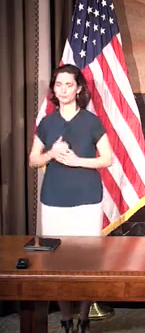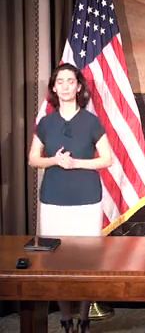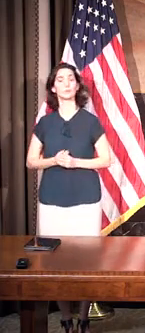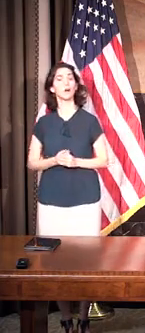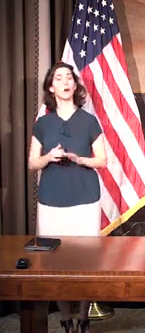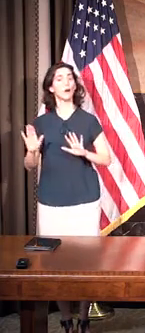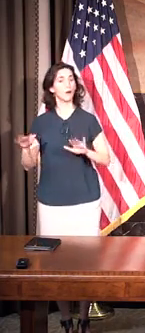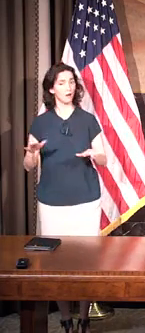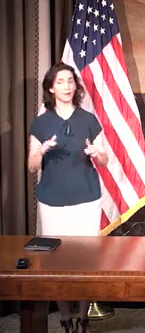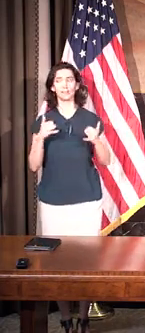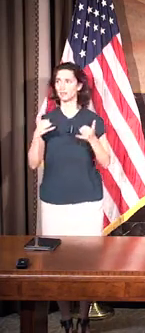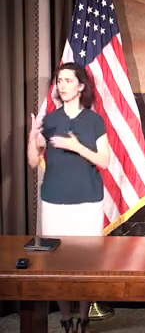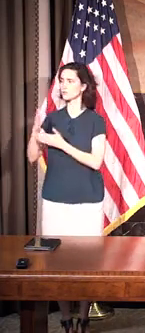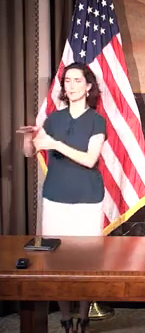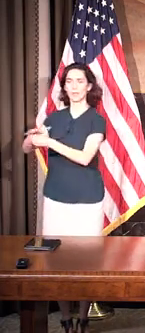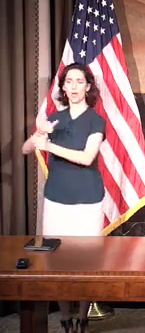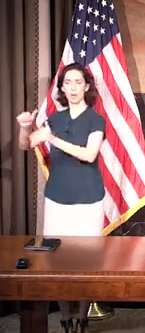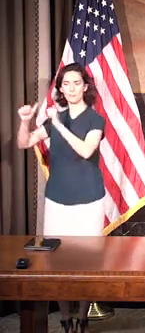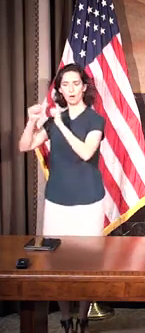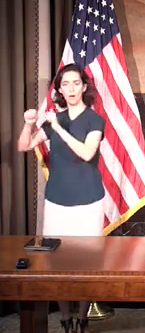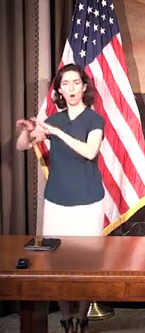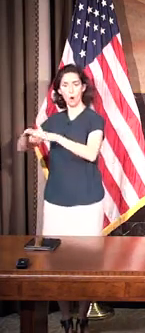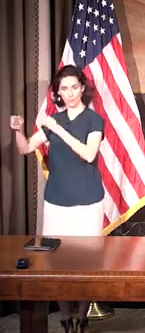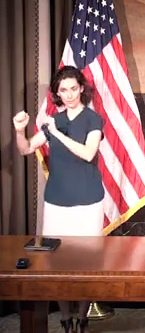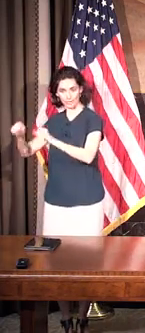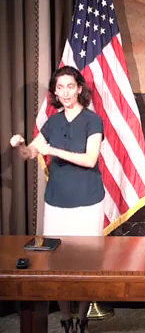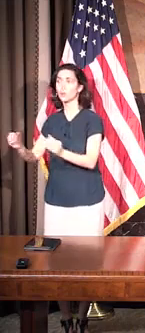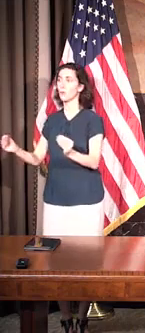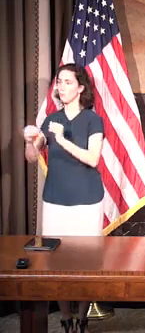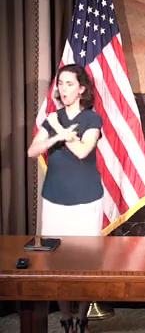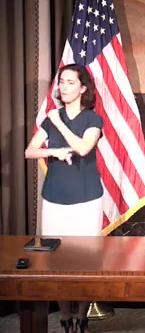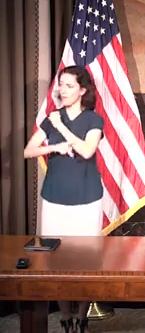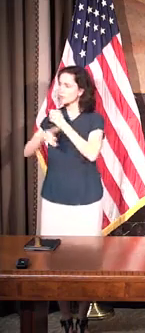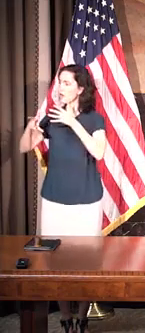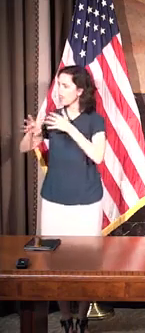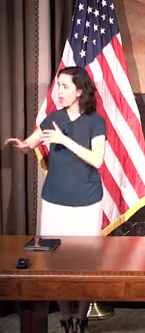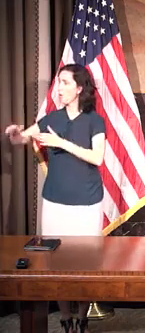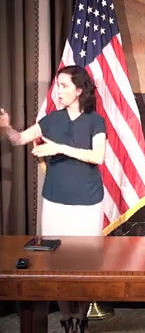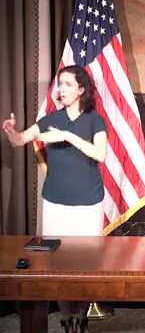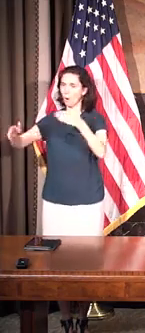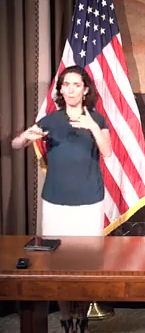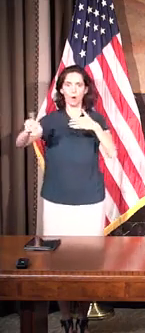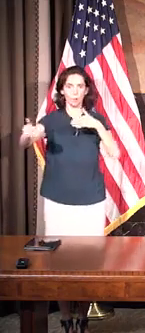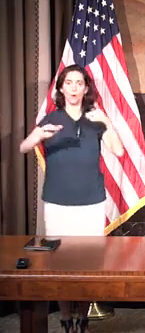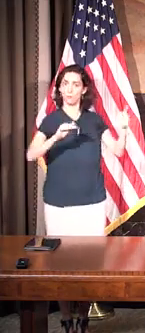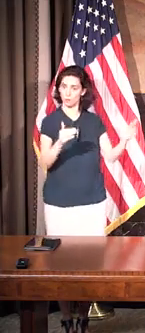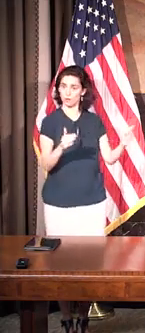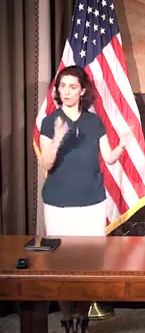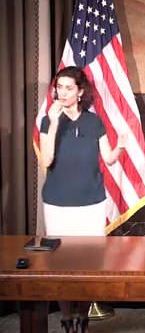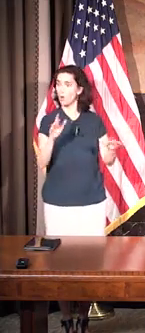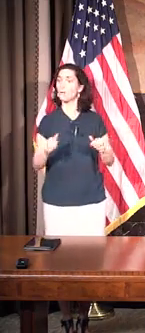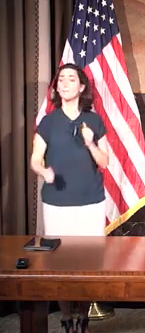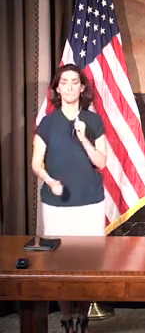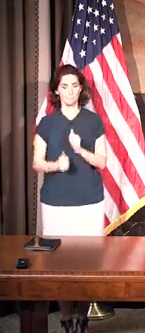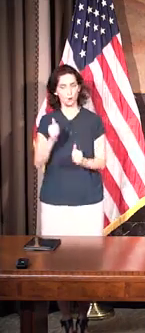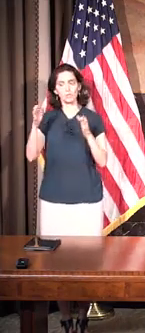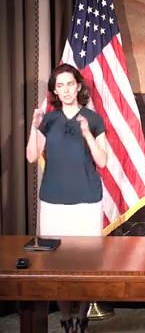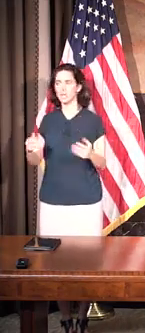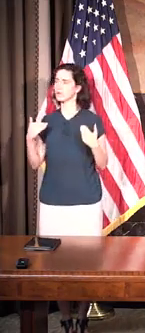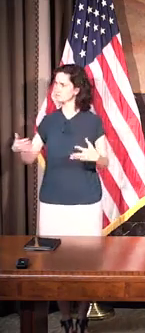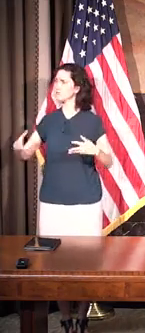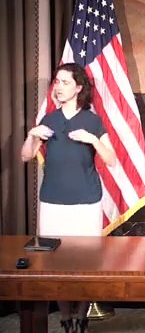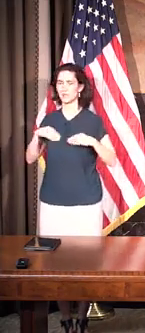opt in for bars opening under the restrictions that we have in place, and the vast majority are in fact electing to opt